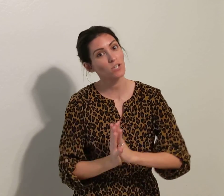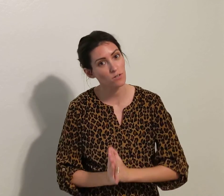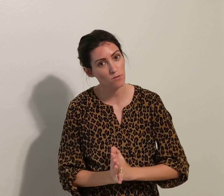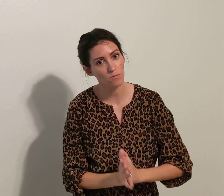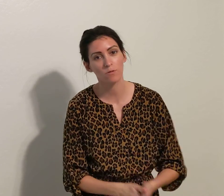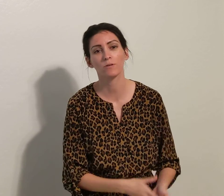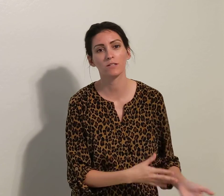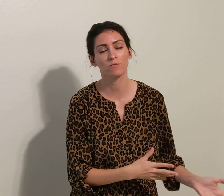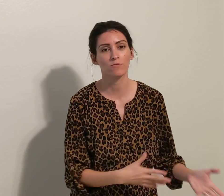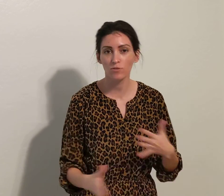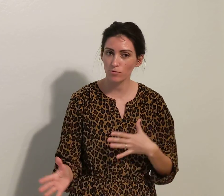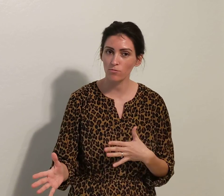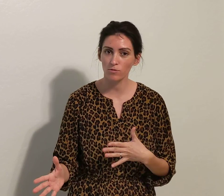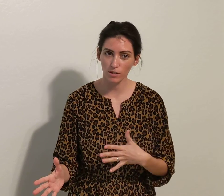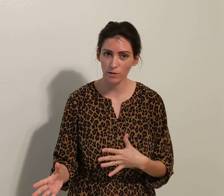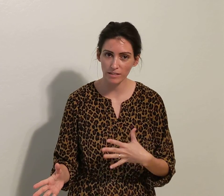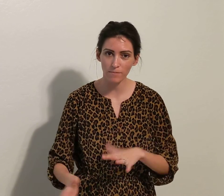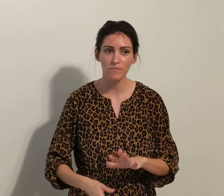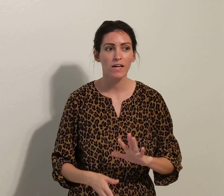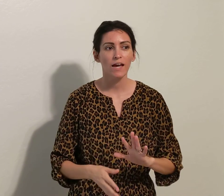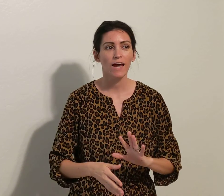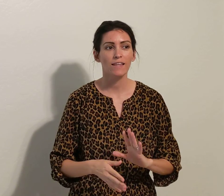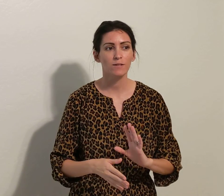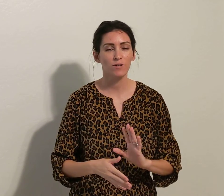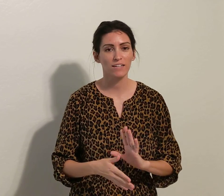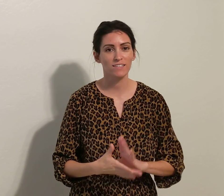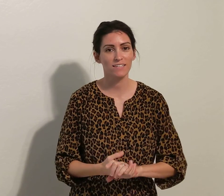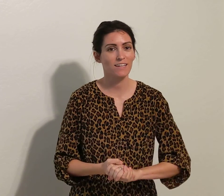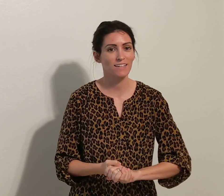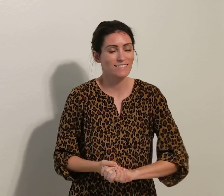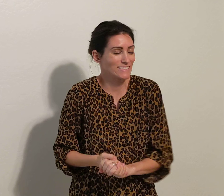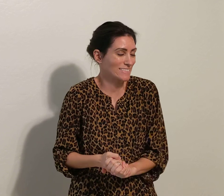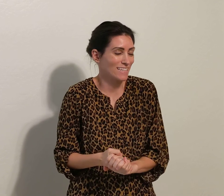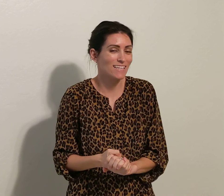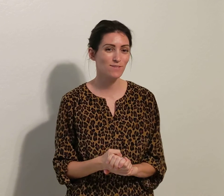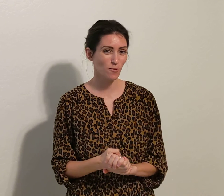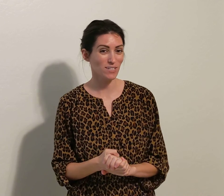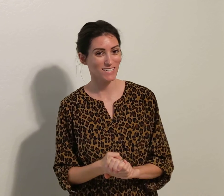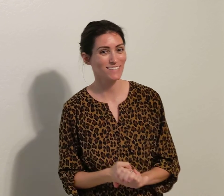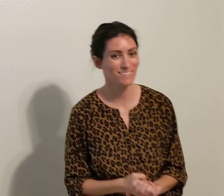2 where we're going to review really quickly and then practice singing it. Thanks for watching.